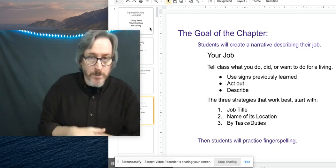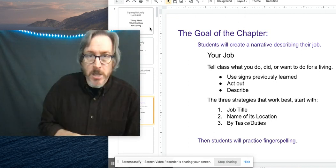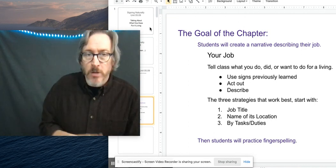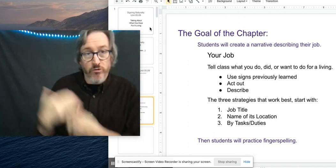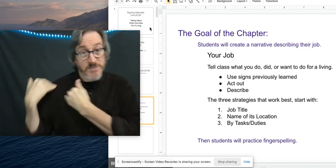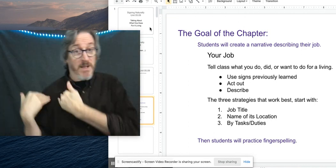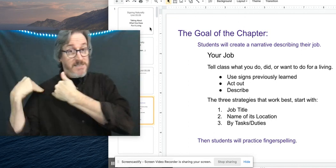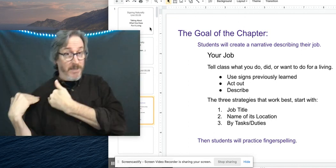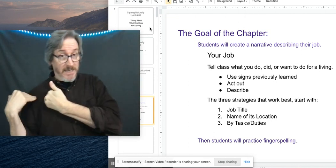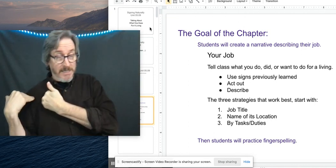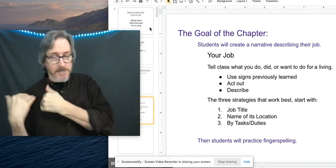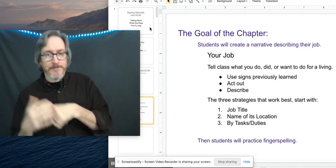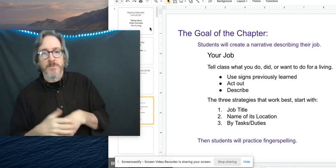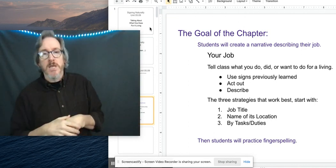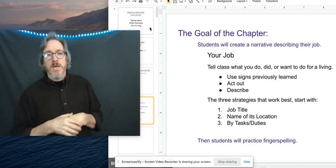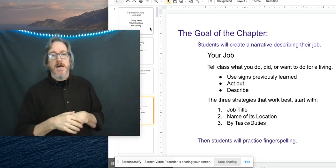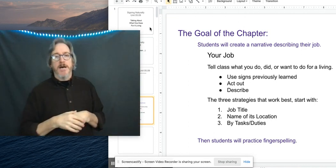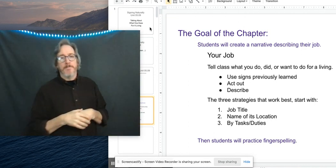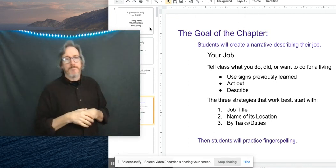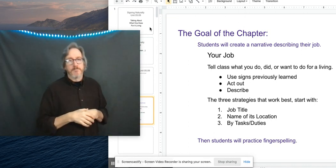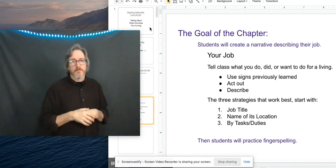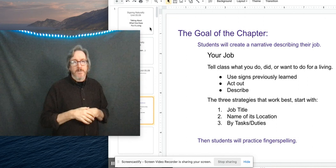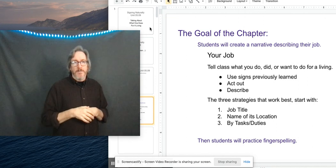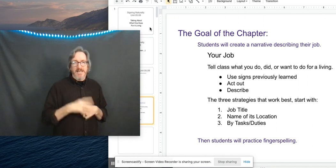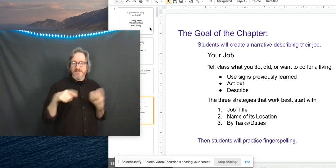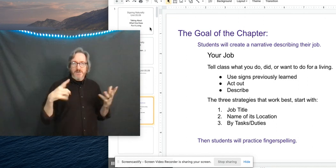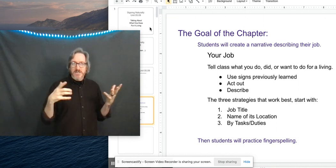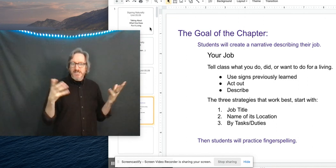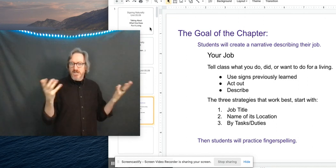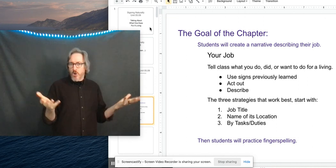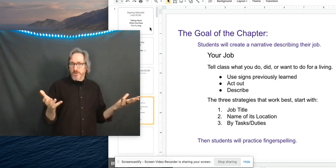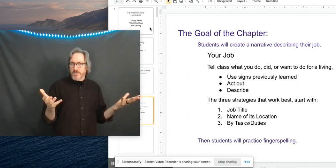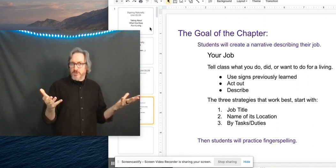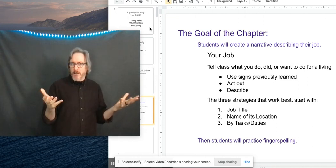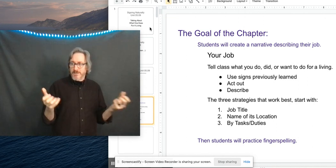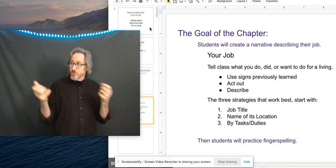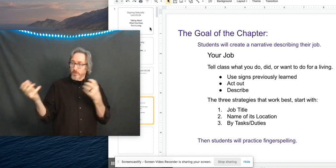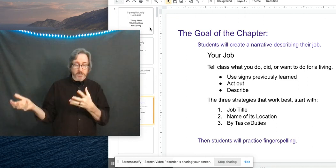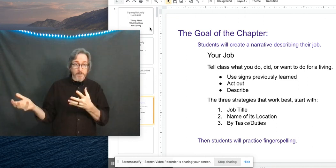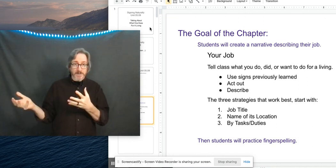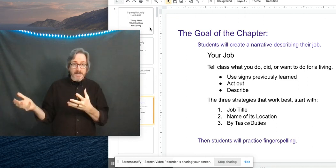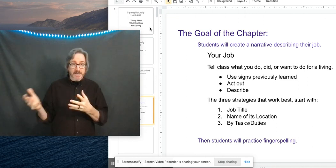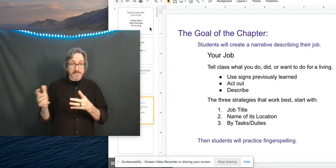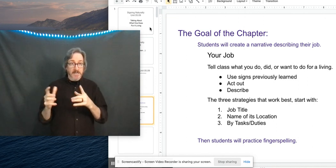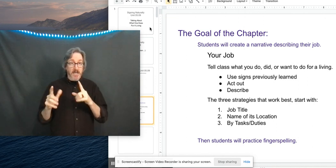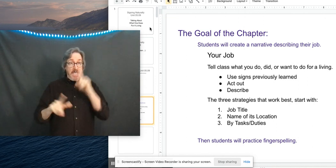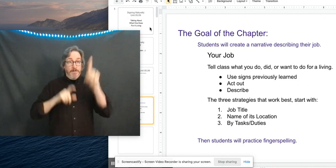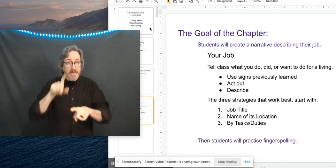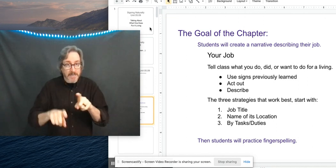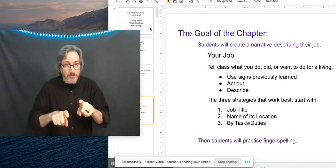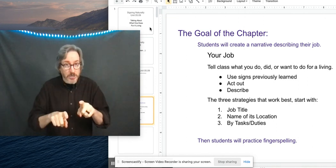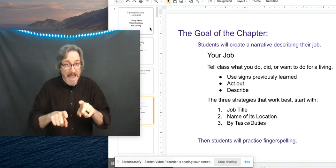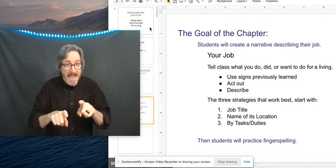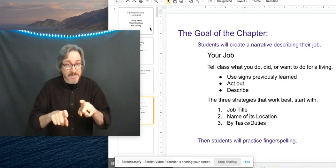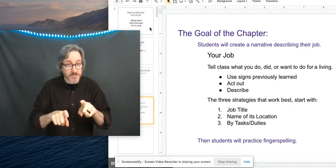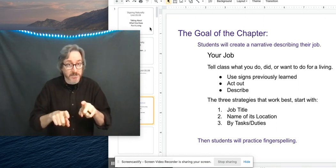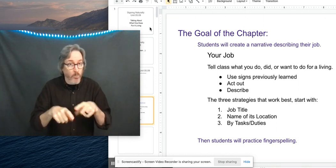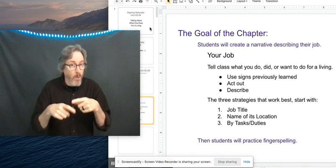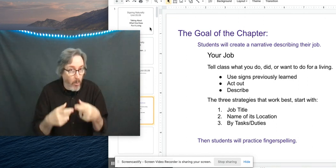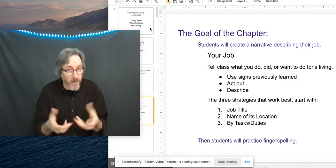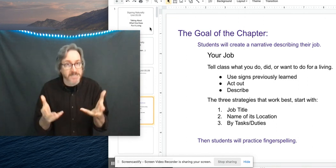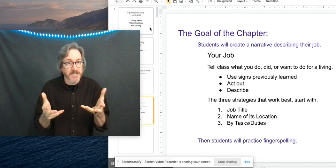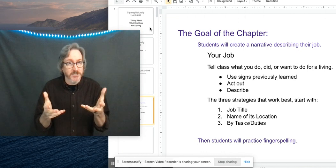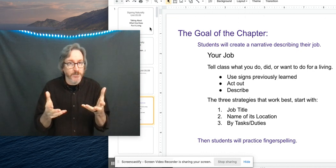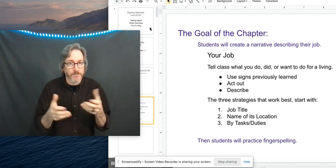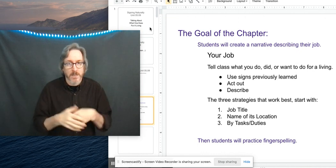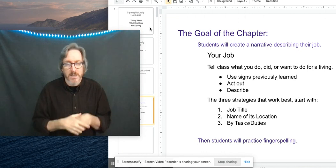jobs, responsibilities. Because if someone doesn't know what the job is or what the company does, immediately they're going to ask, well,